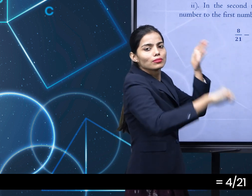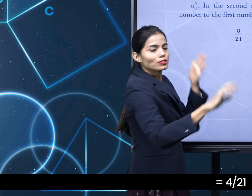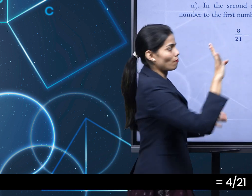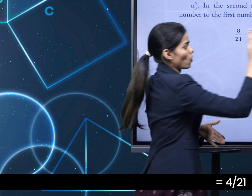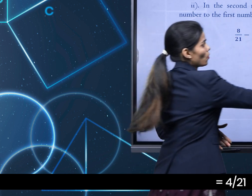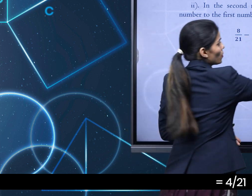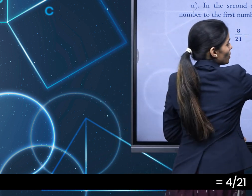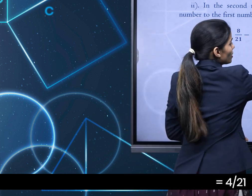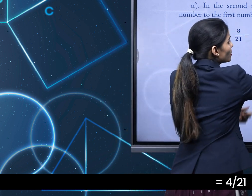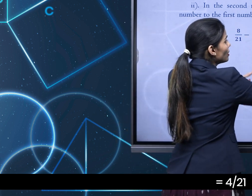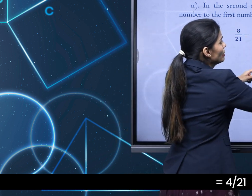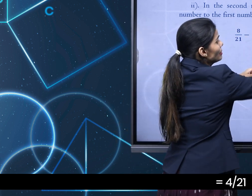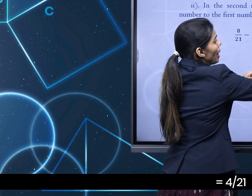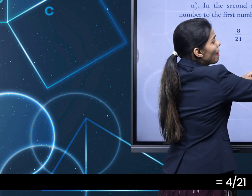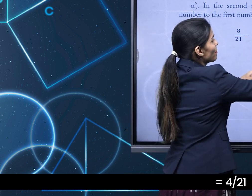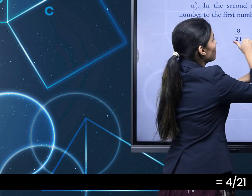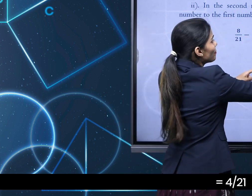is equal to 4 by 21.